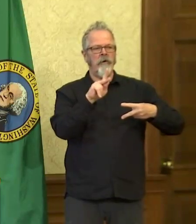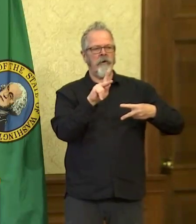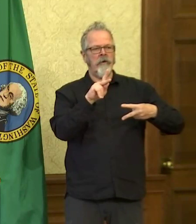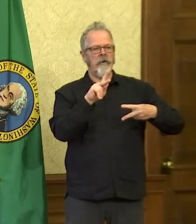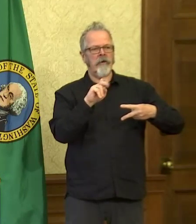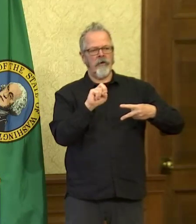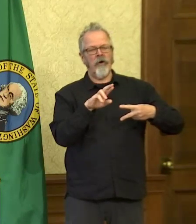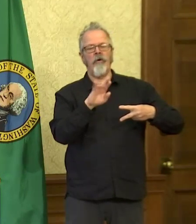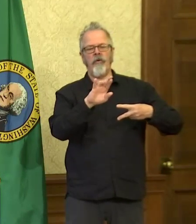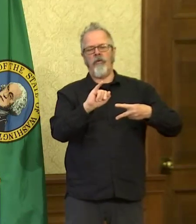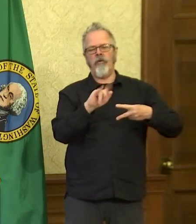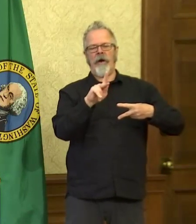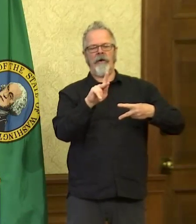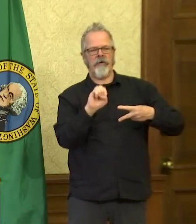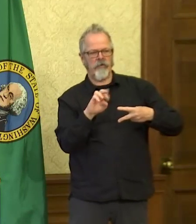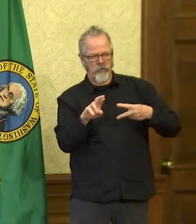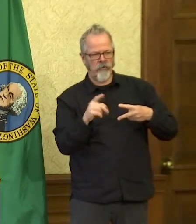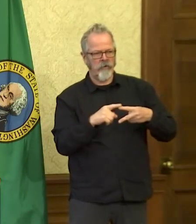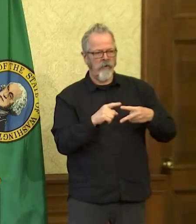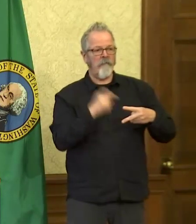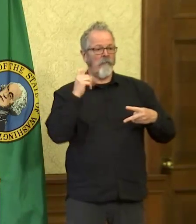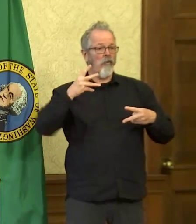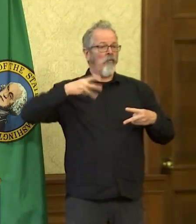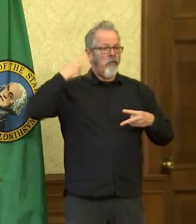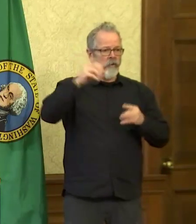questions. I think Mark is going to go first. Mark.